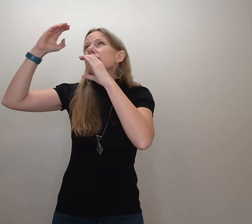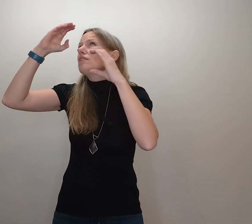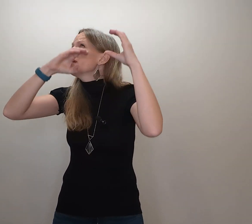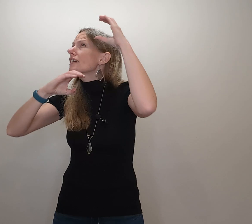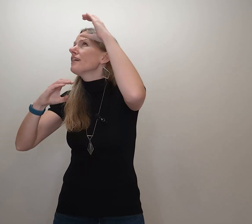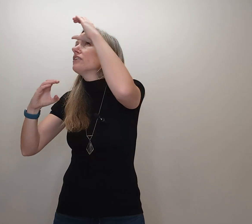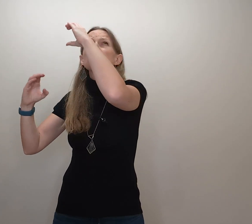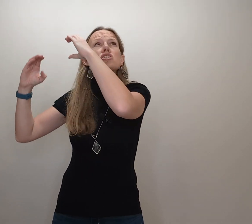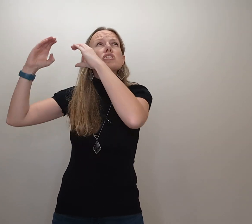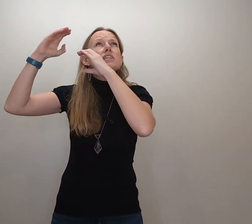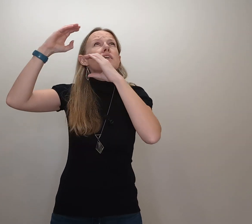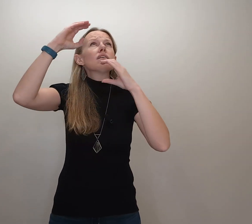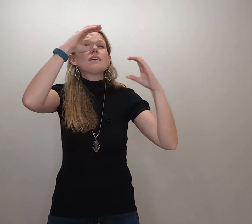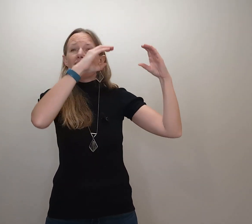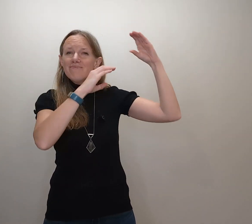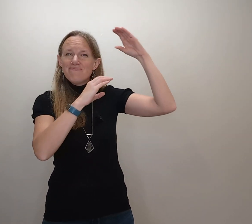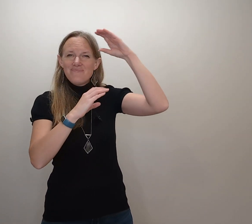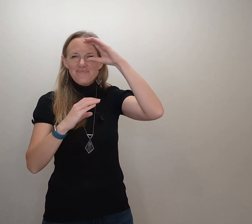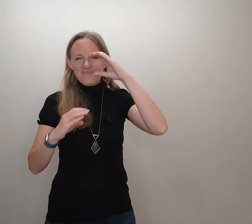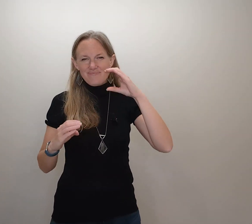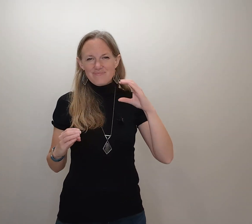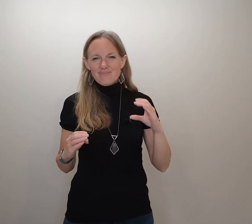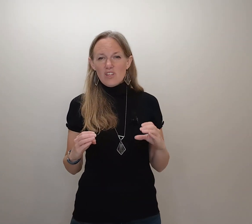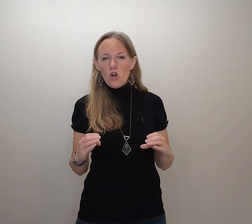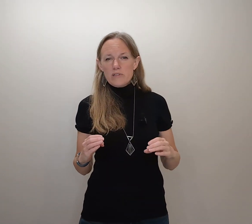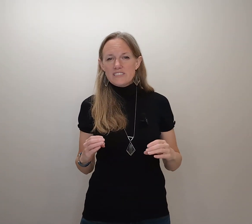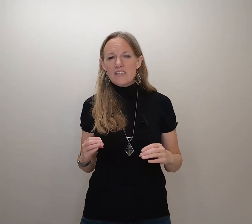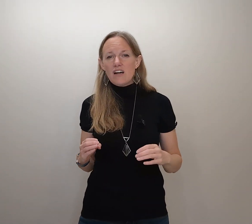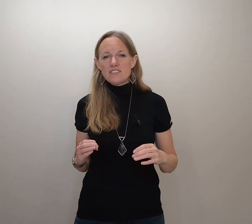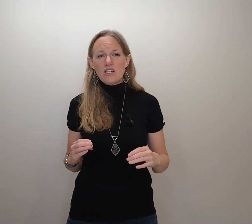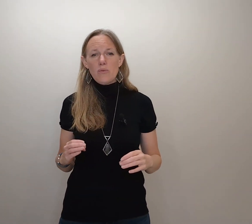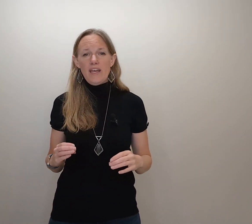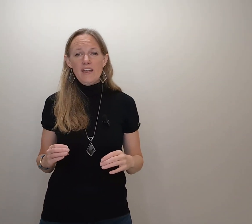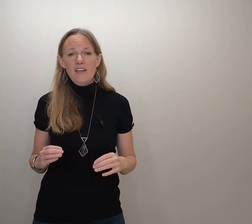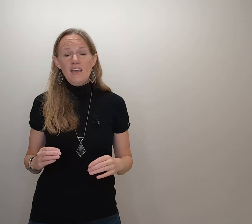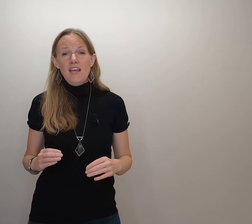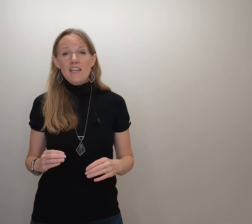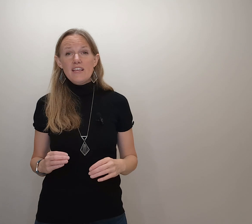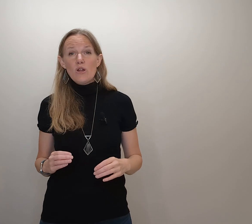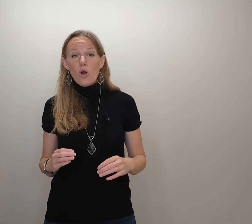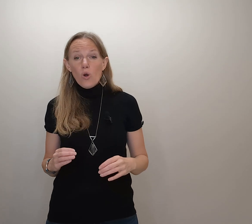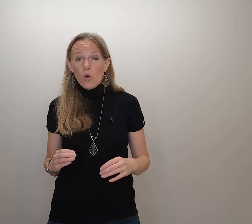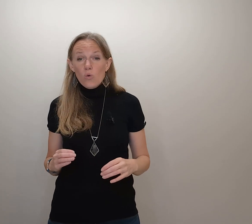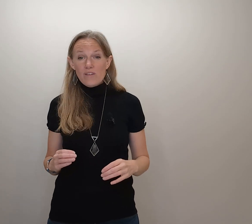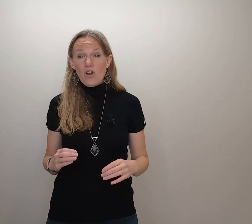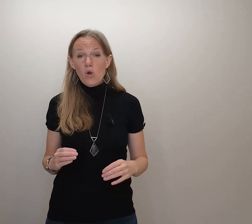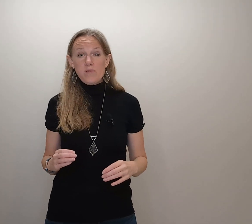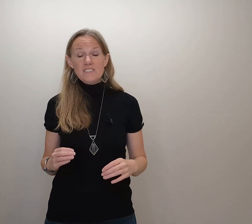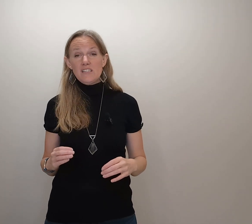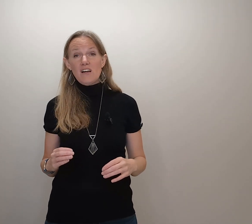you're looking and you're searching. Okay, hopelessly lost our way. And then, oh, we've hopelessly